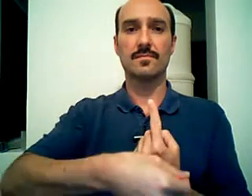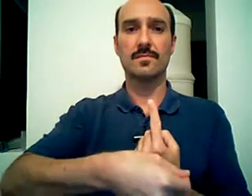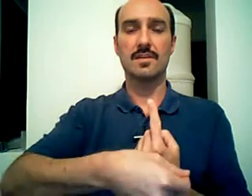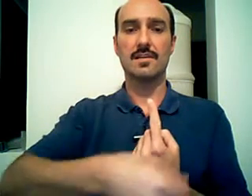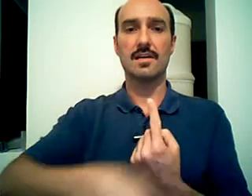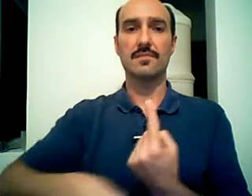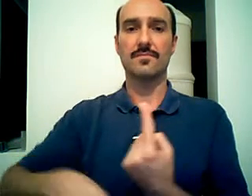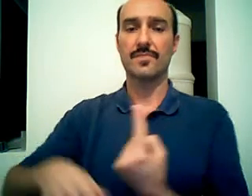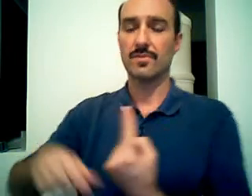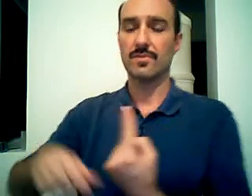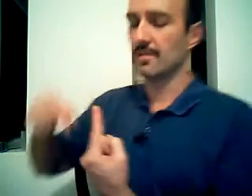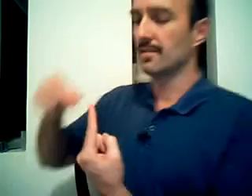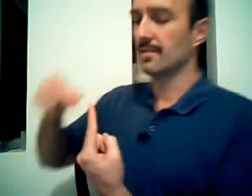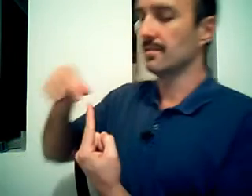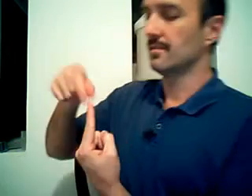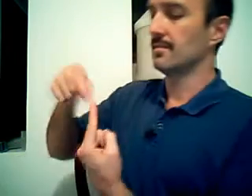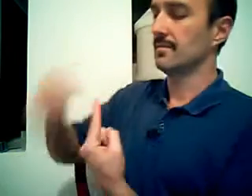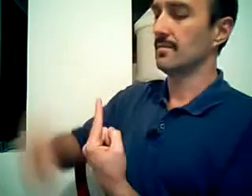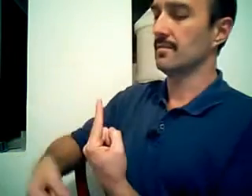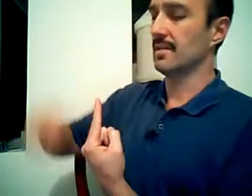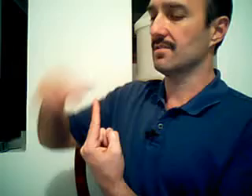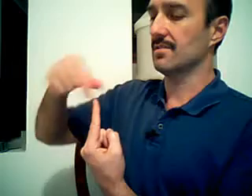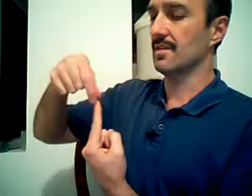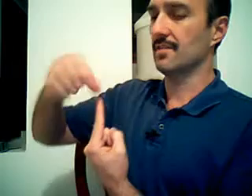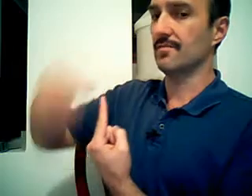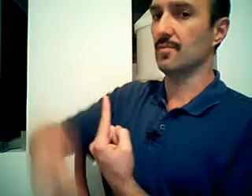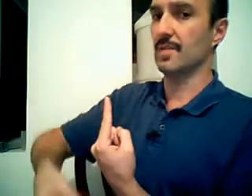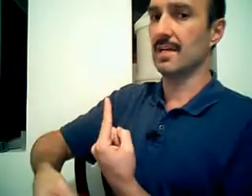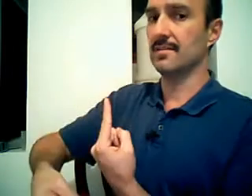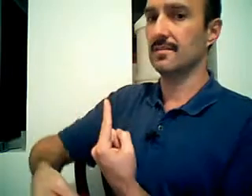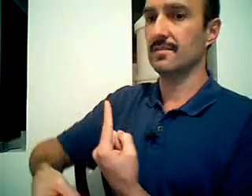like that, okay? That's the sign for banana.